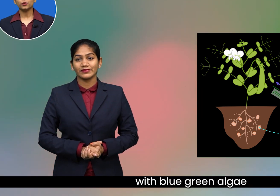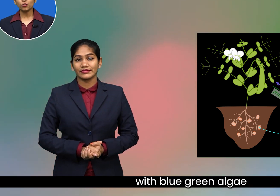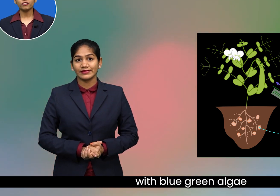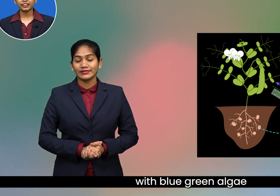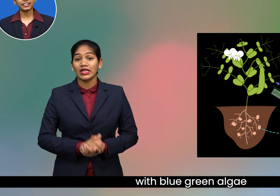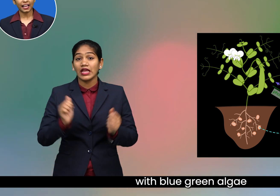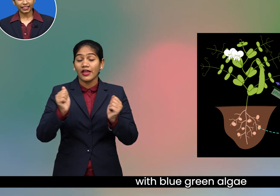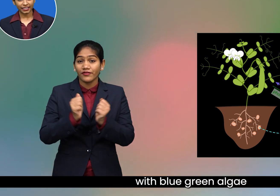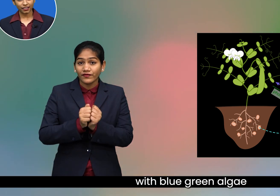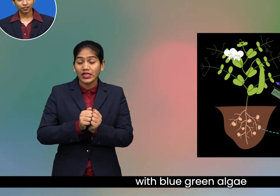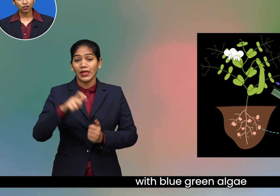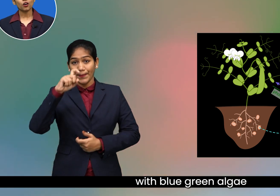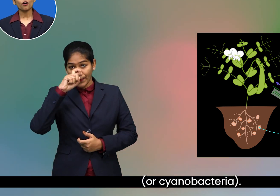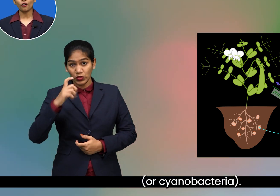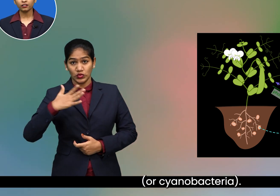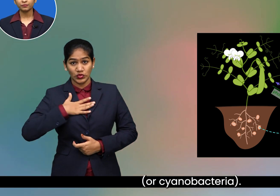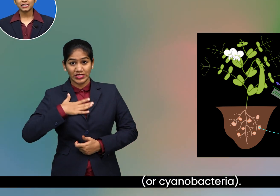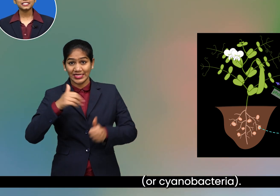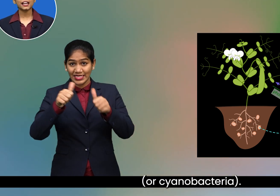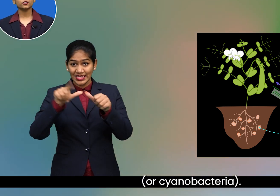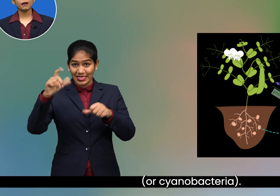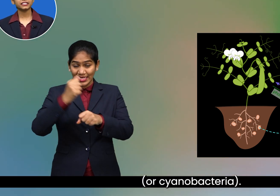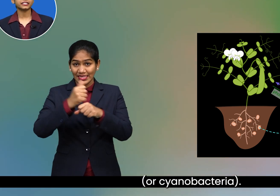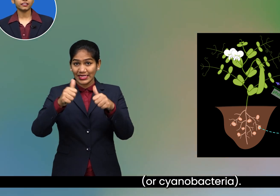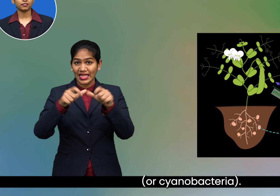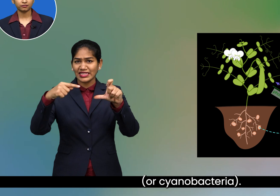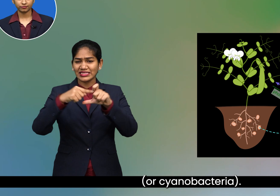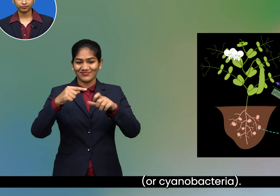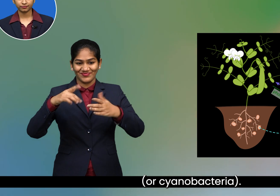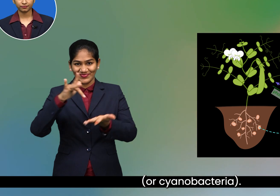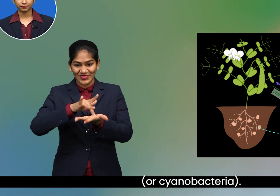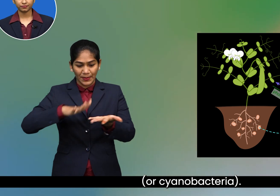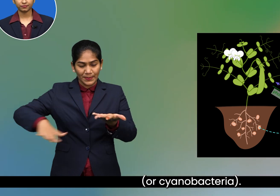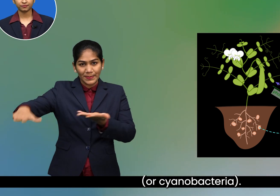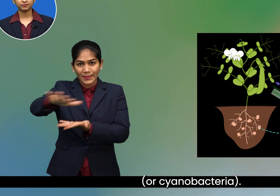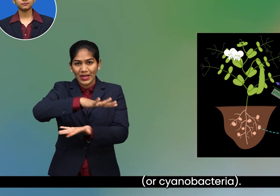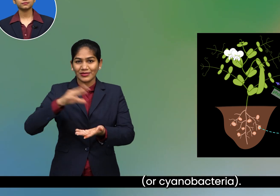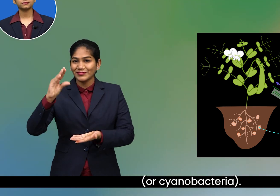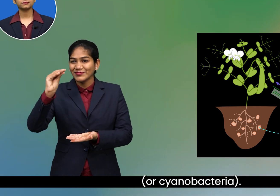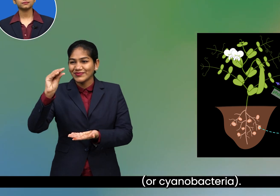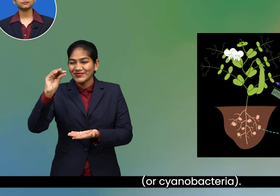with blue-green algae or cyanobacteria.